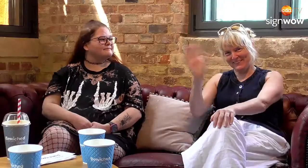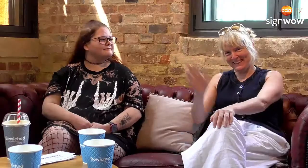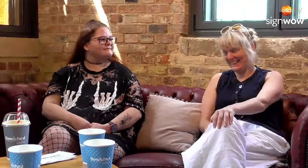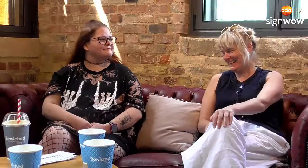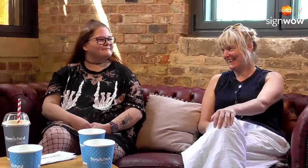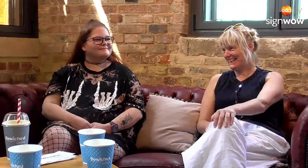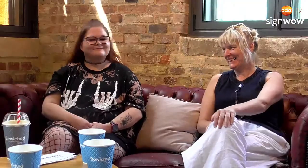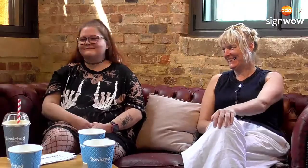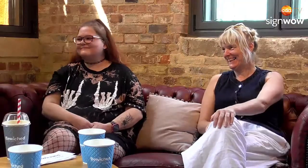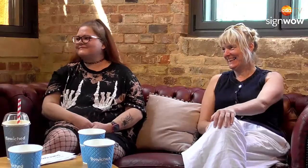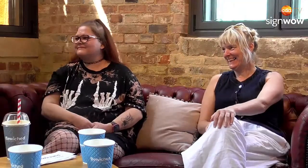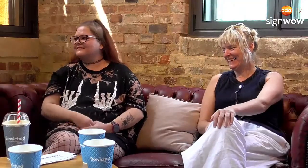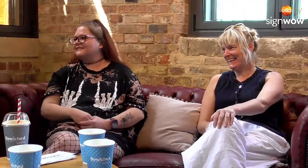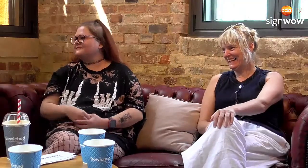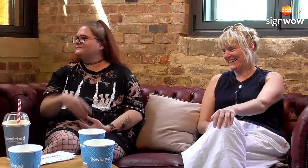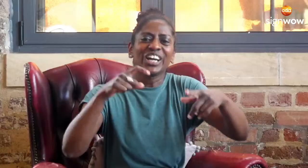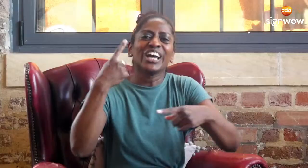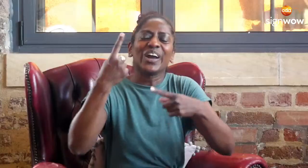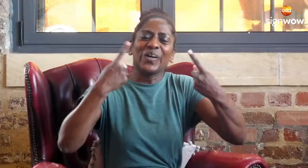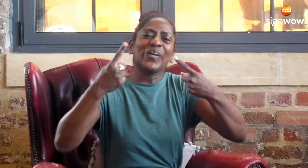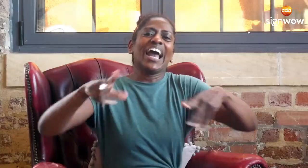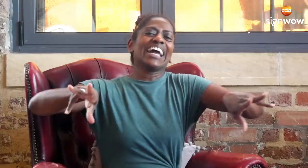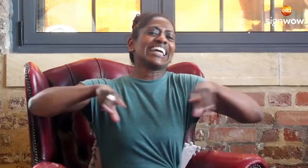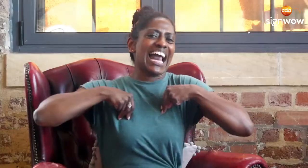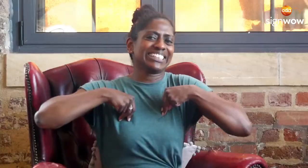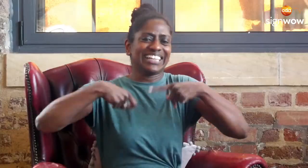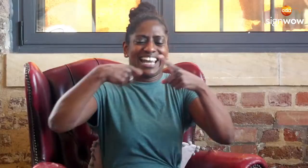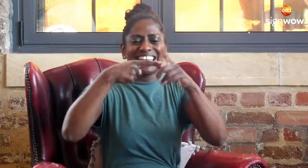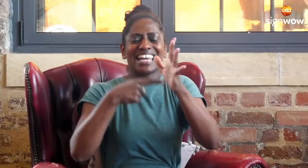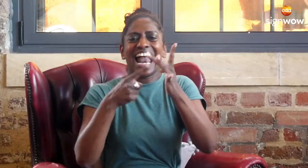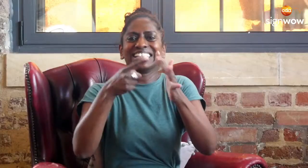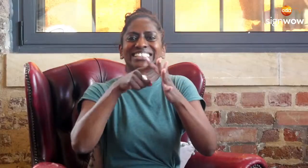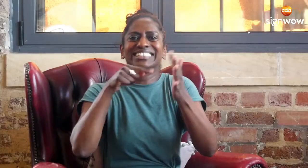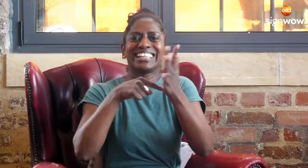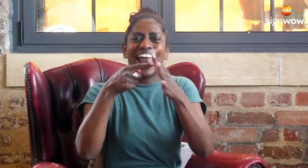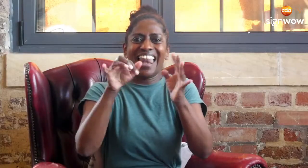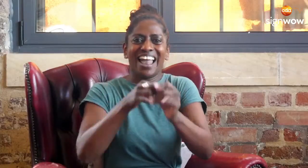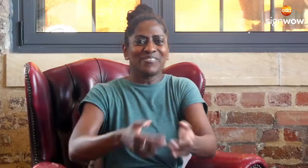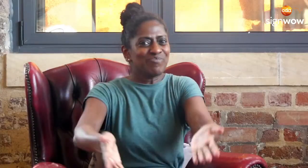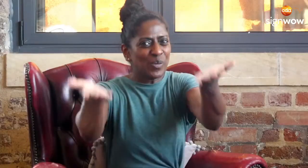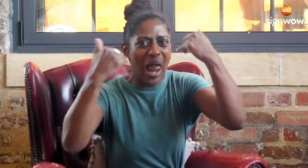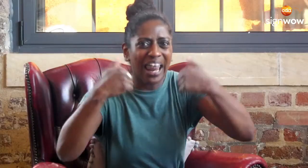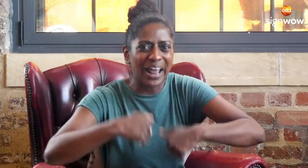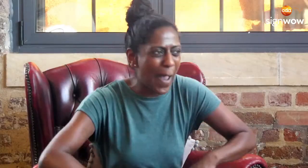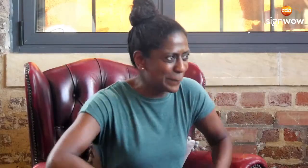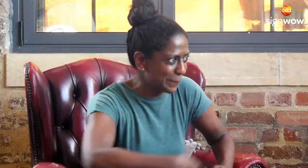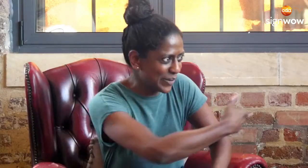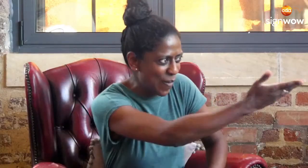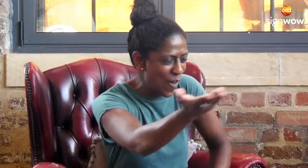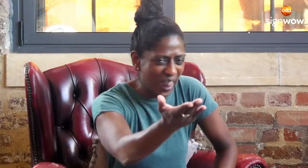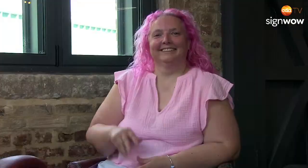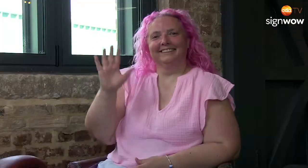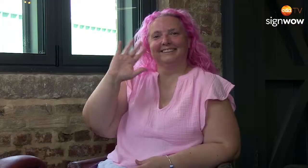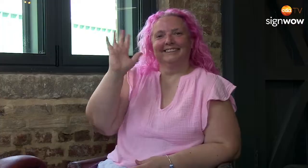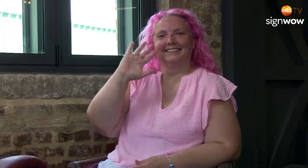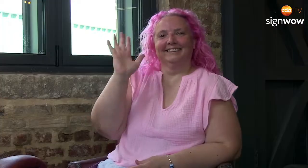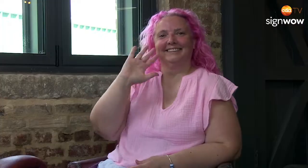Hello. And the third is Katie Taylor. Welcome. Hello